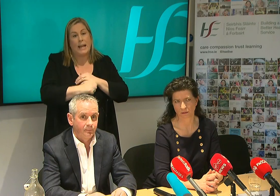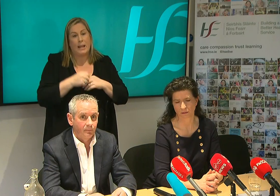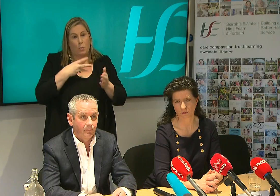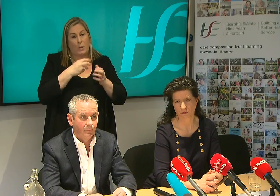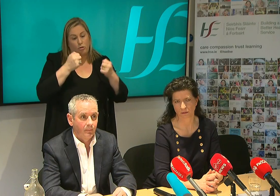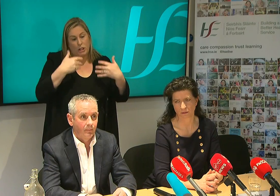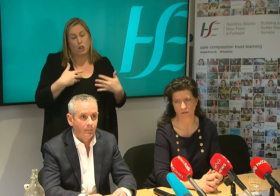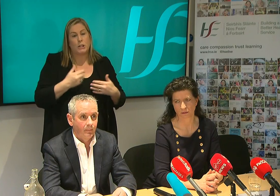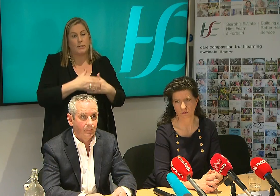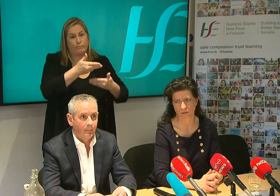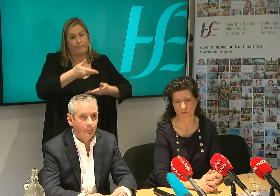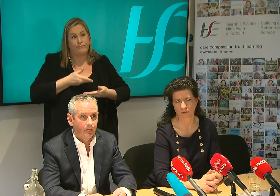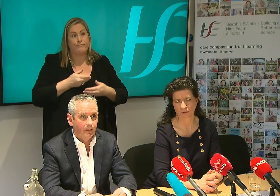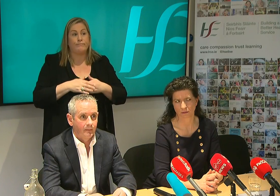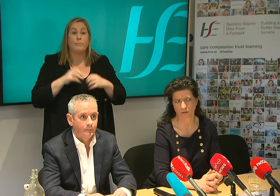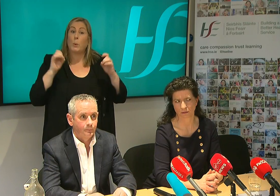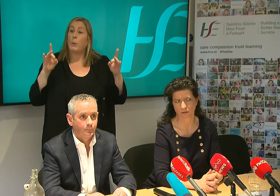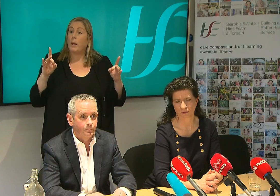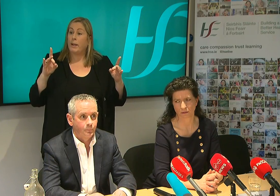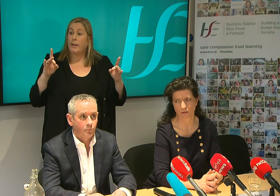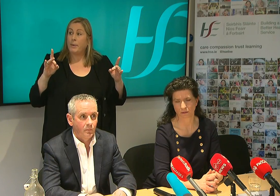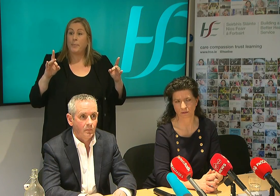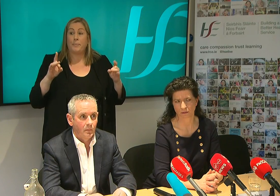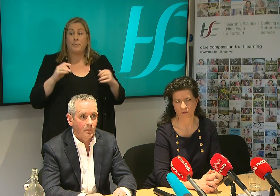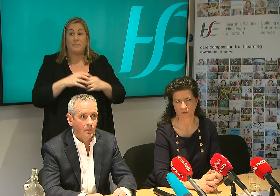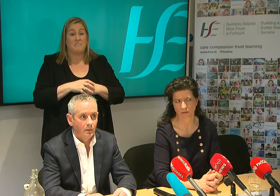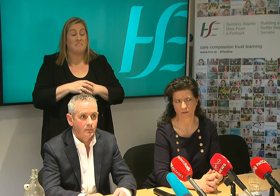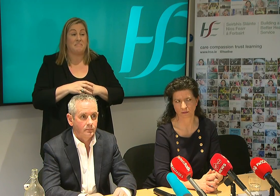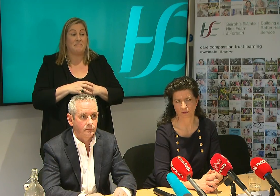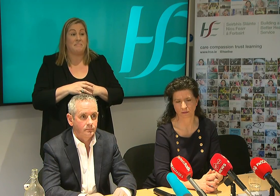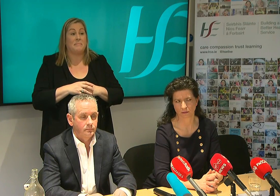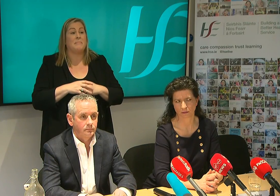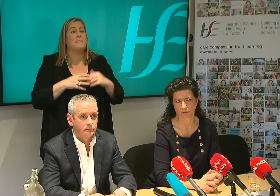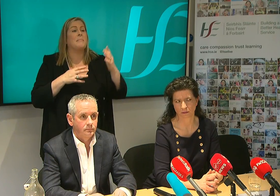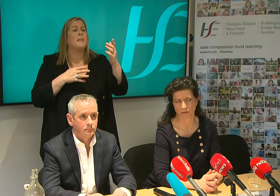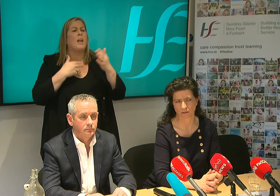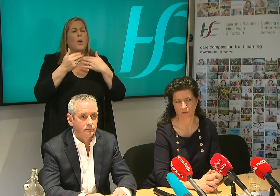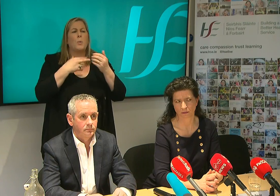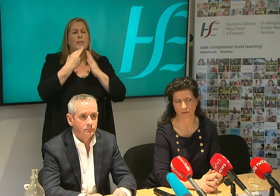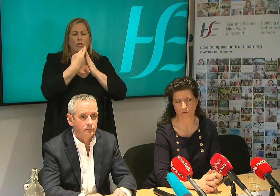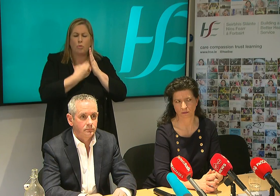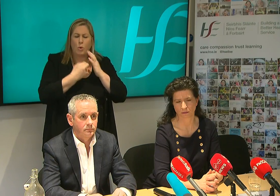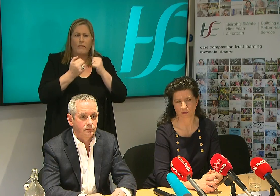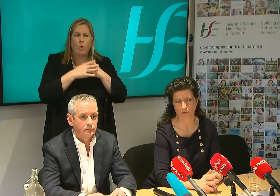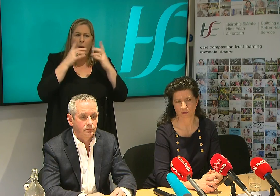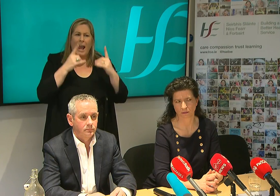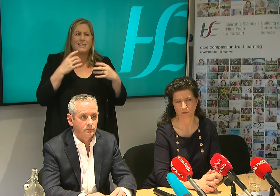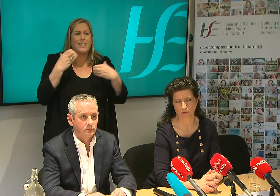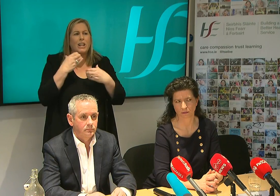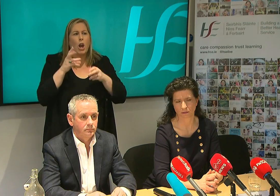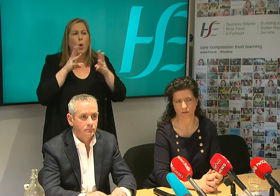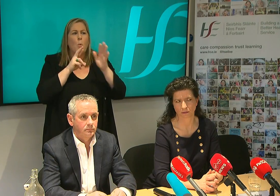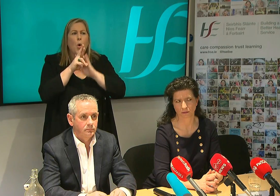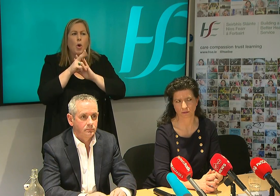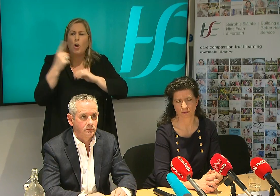emerge. Okay. Paul, what exactly are the rules for healthcare workers returning back